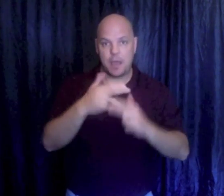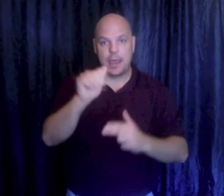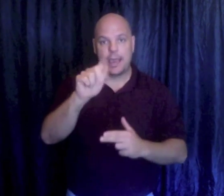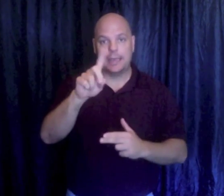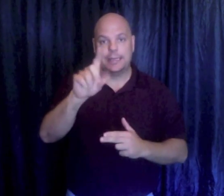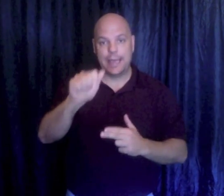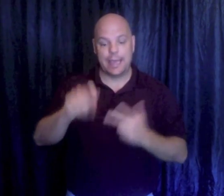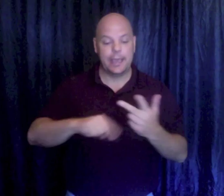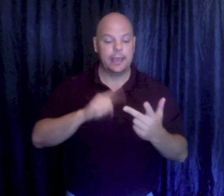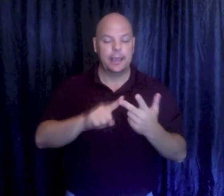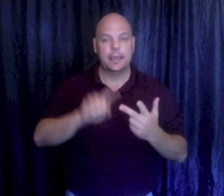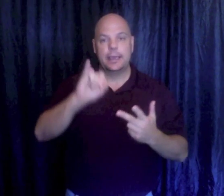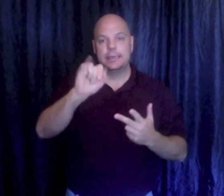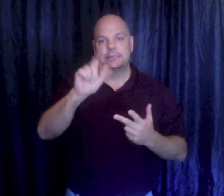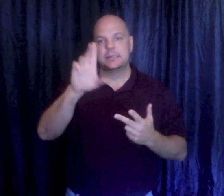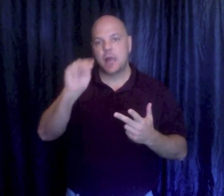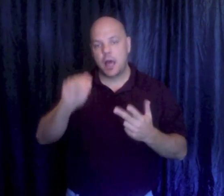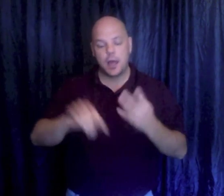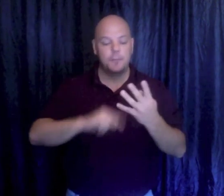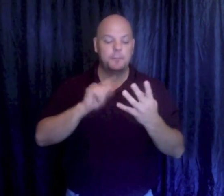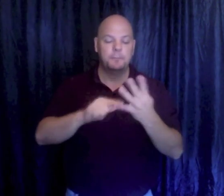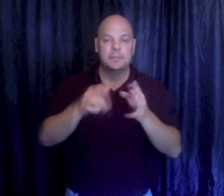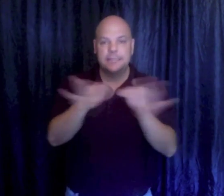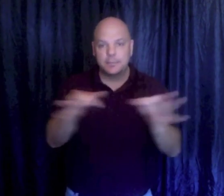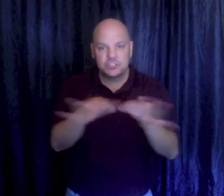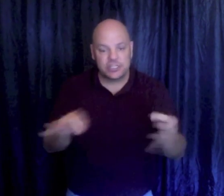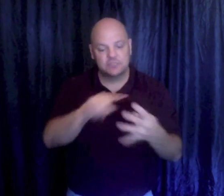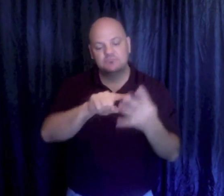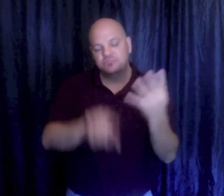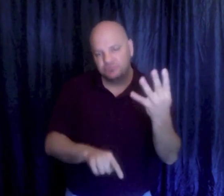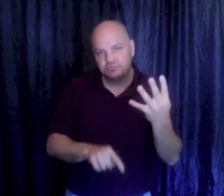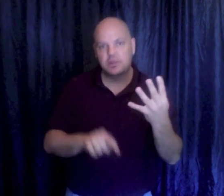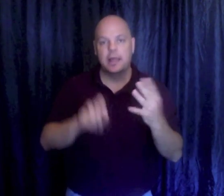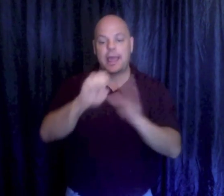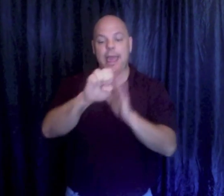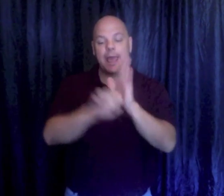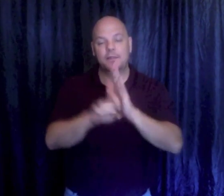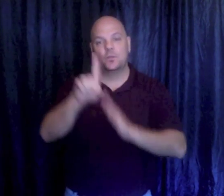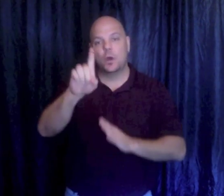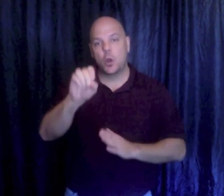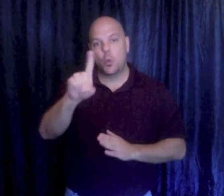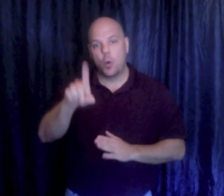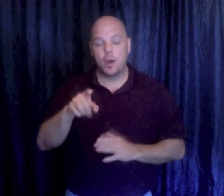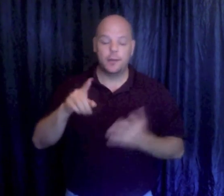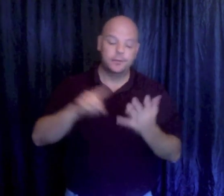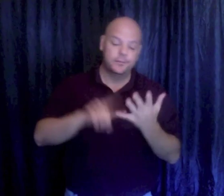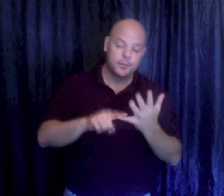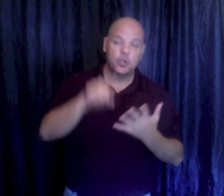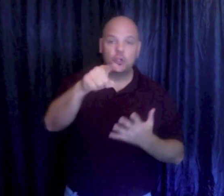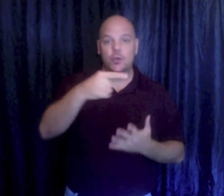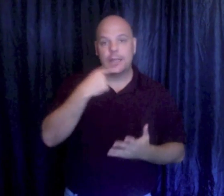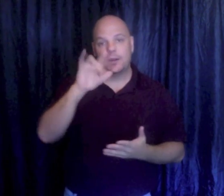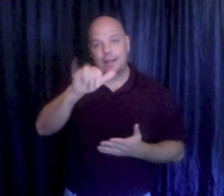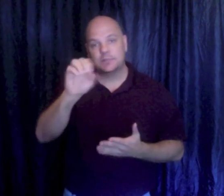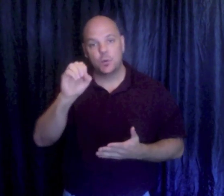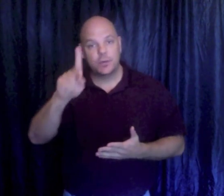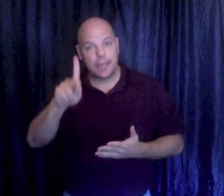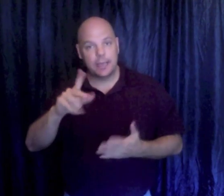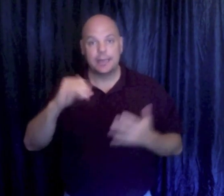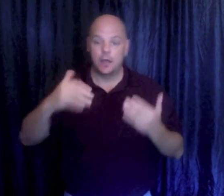know about Islam, what interpreters should know about captioning, Ethics 101, your hearing and that's okay. And now the new edition from Richard